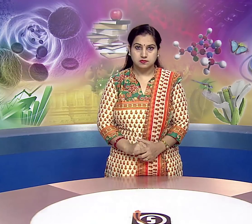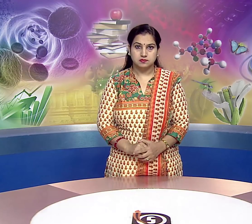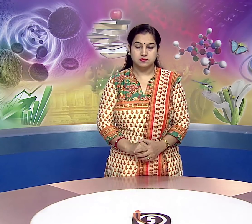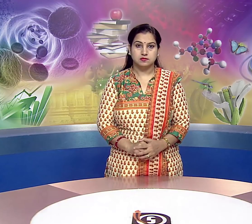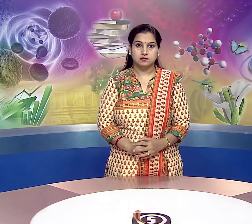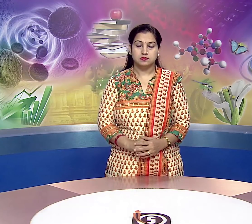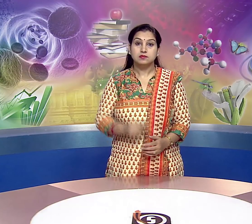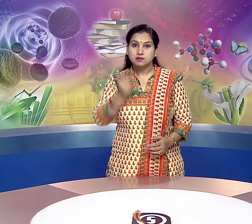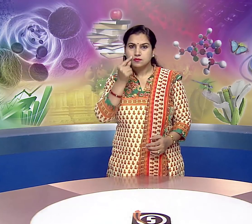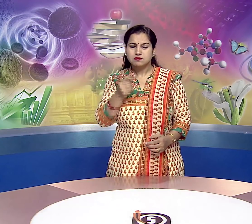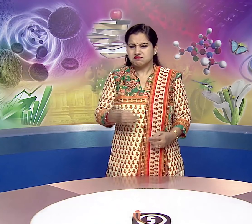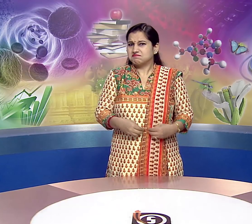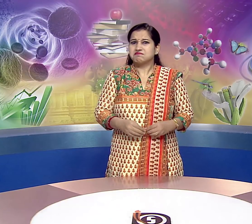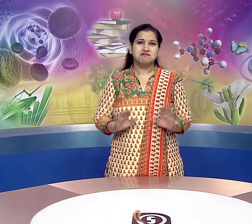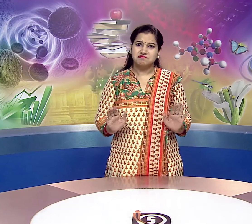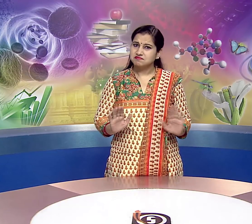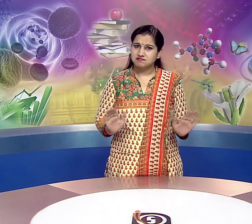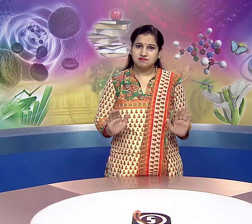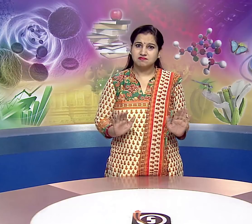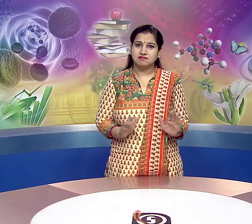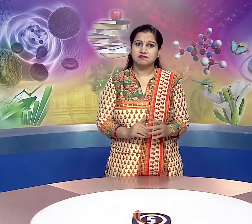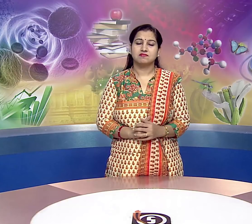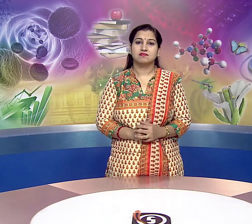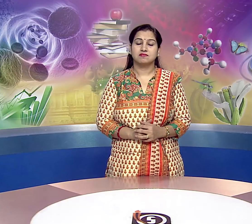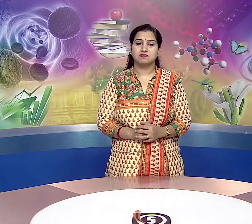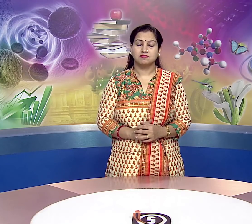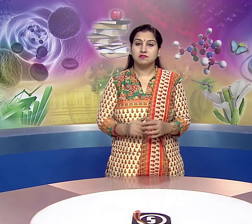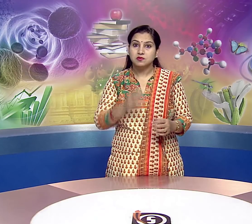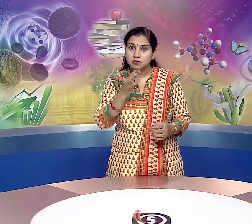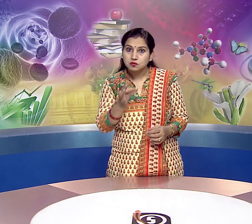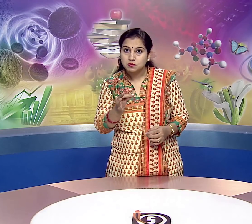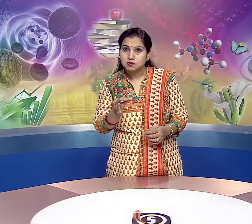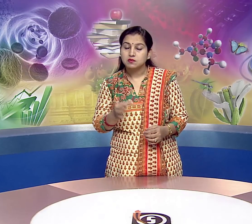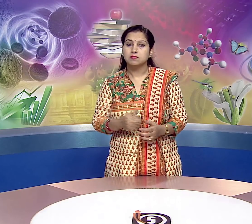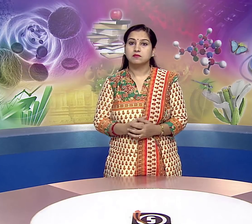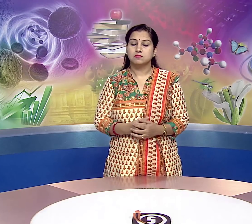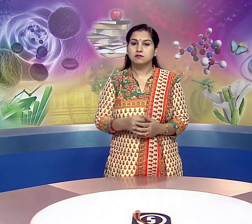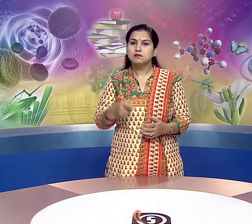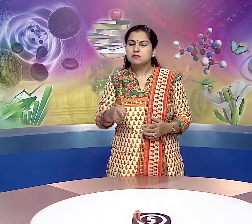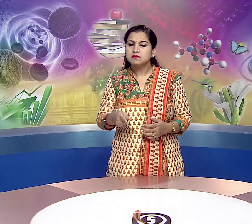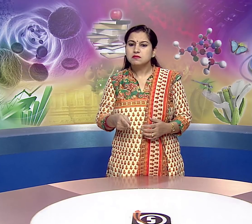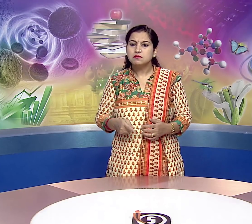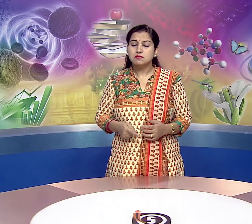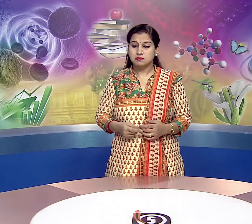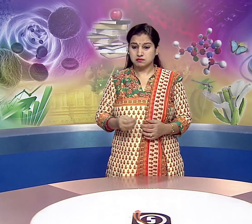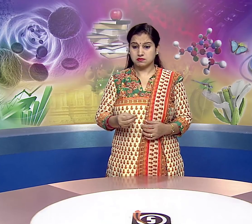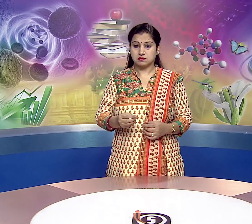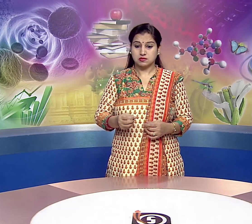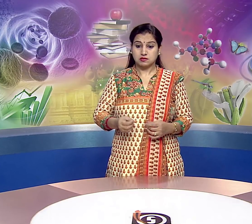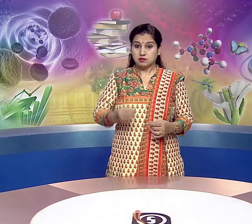He was not hungry. In fact, he would not need to eat for